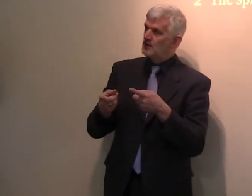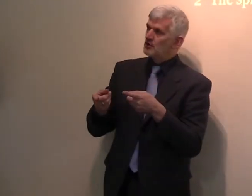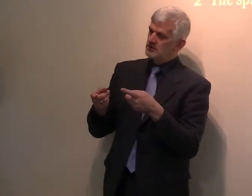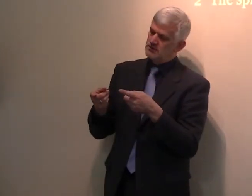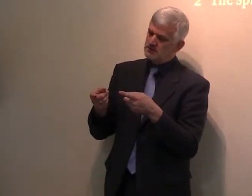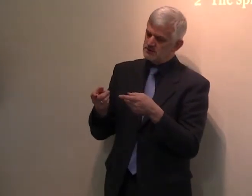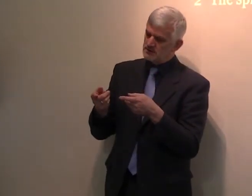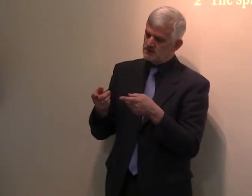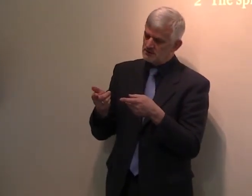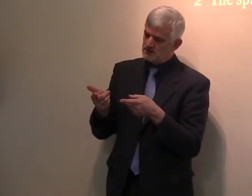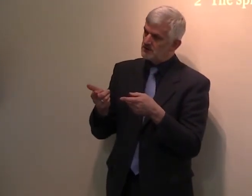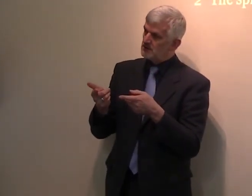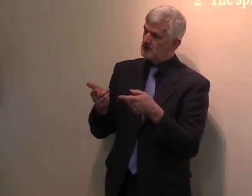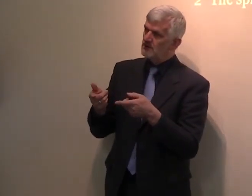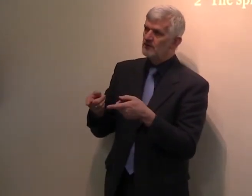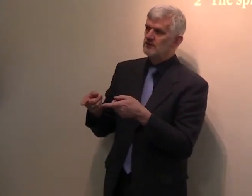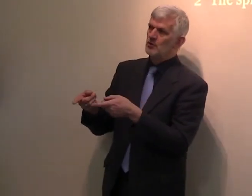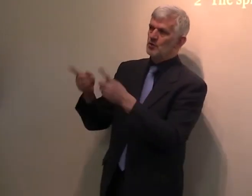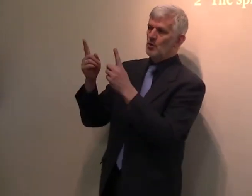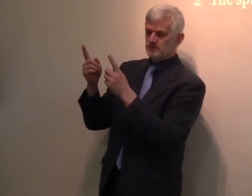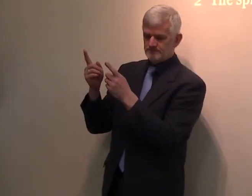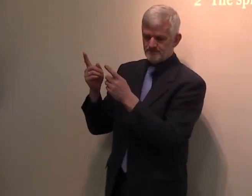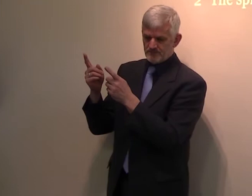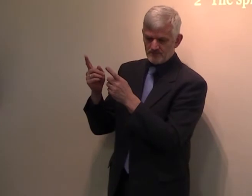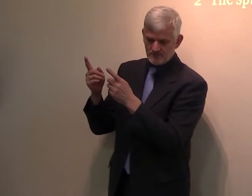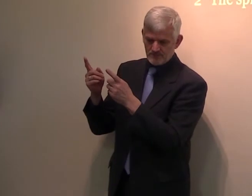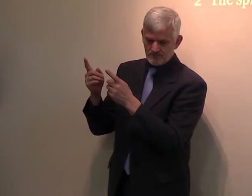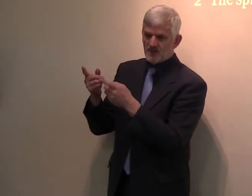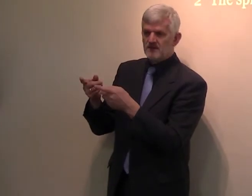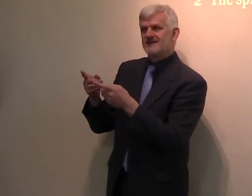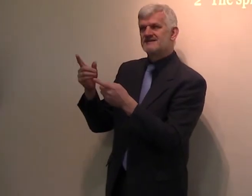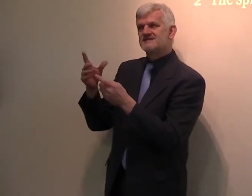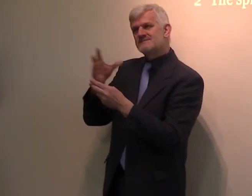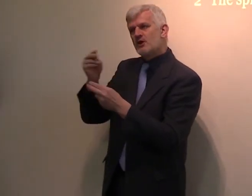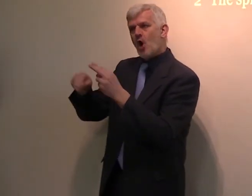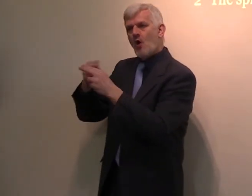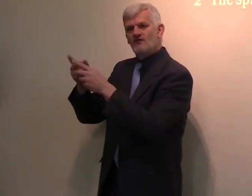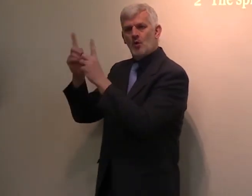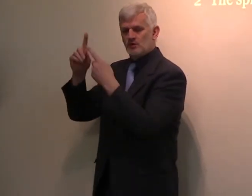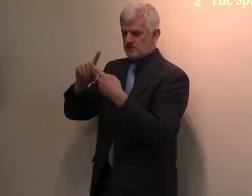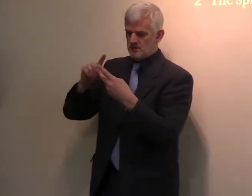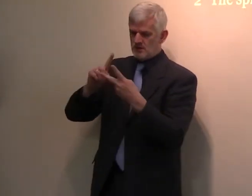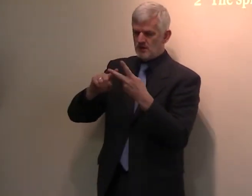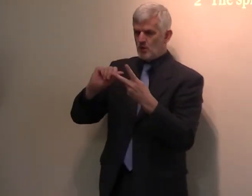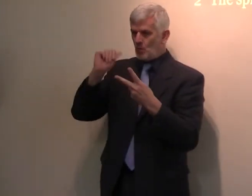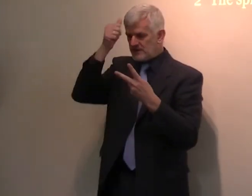spirit which is held by the Lord Jesus Christ is the spirit of the Lord. It is the spirit of wisdom. It is the spirit